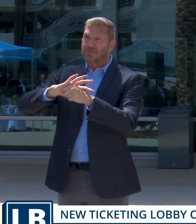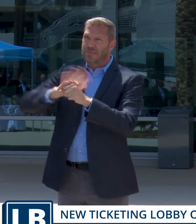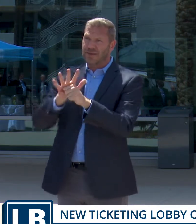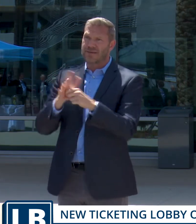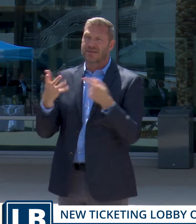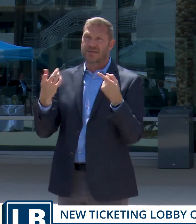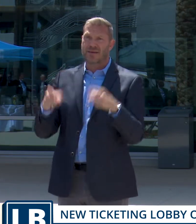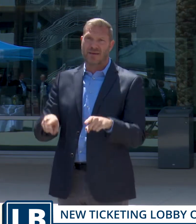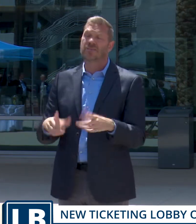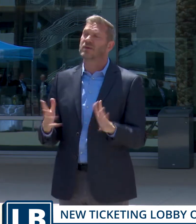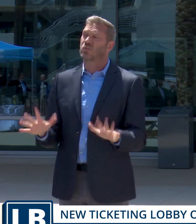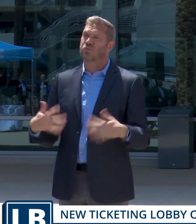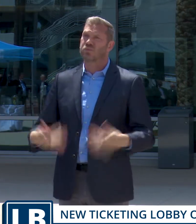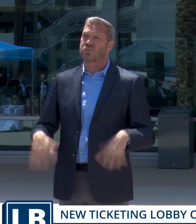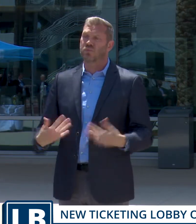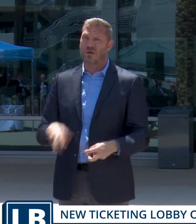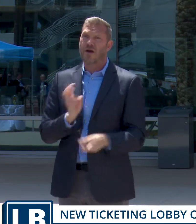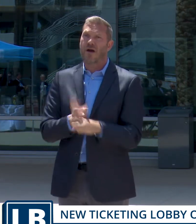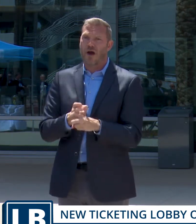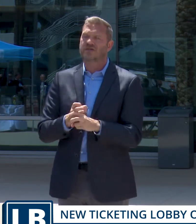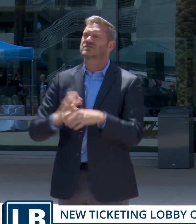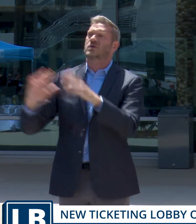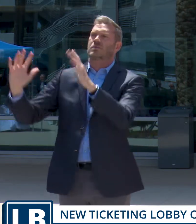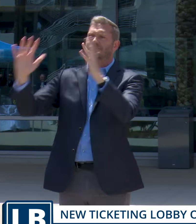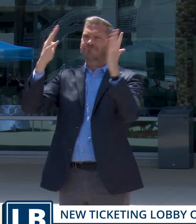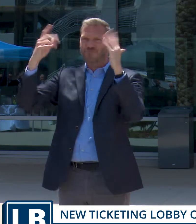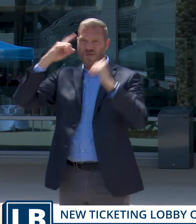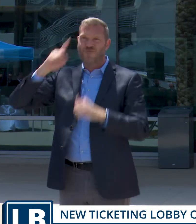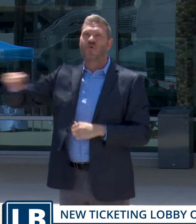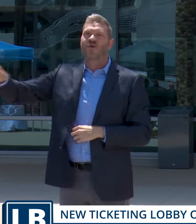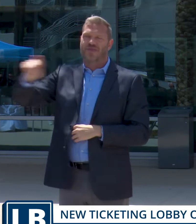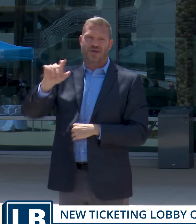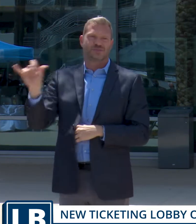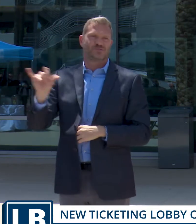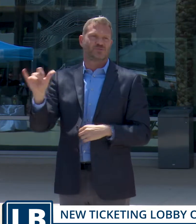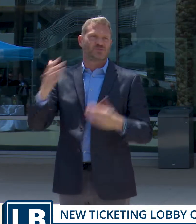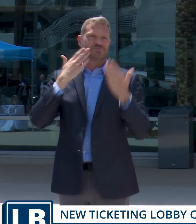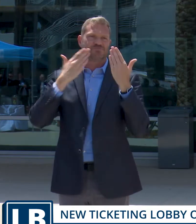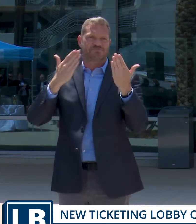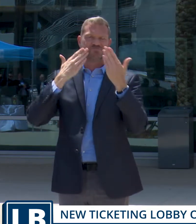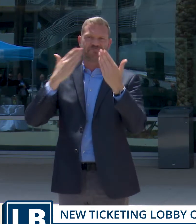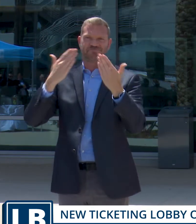was. So a big round of applause to all of them. Let's thank them very much for that.